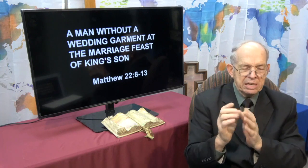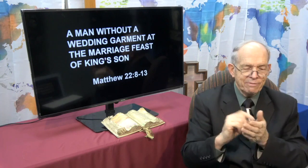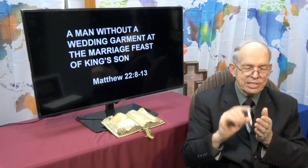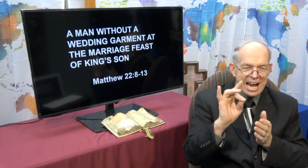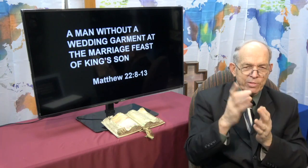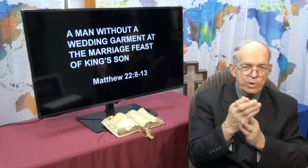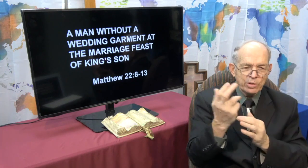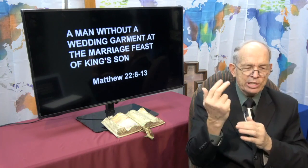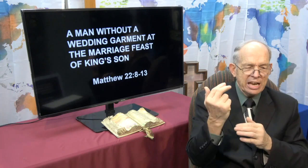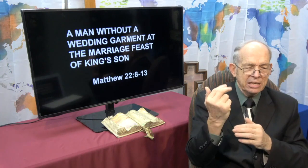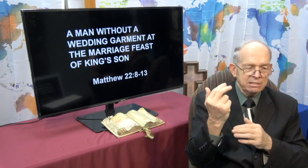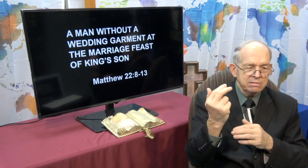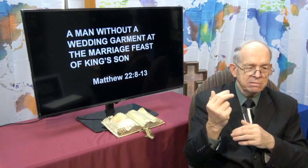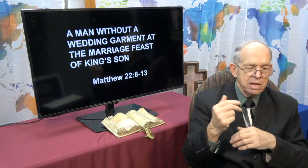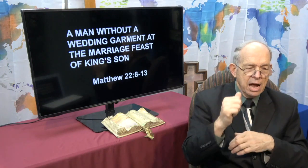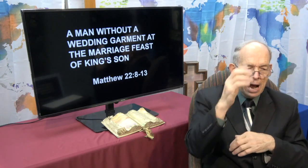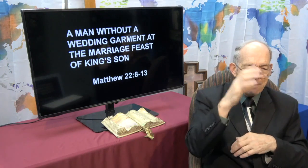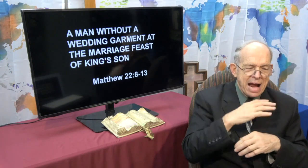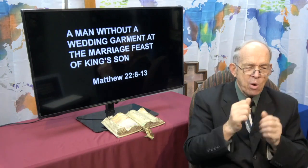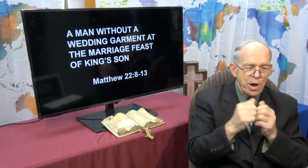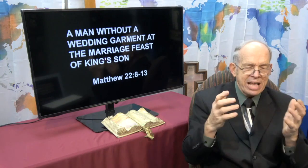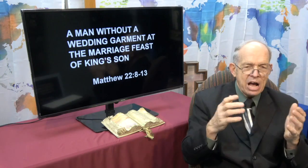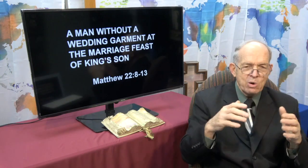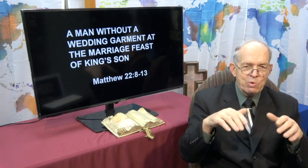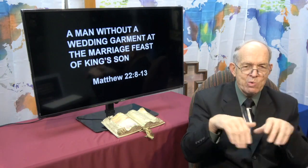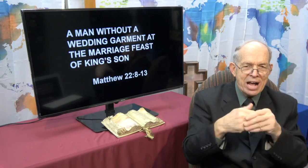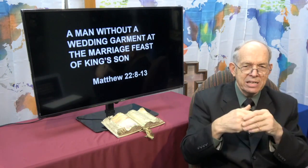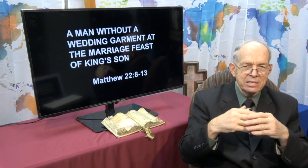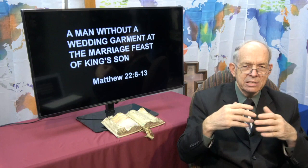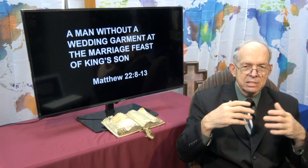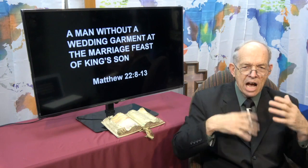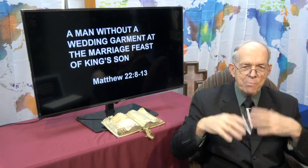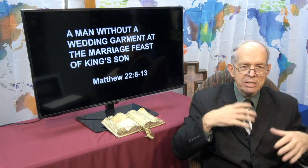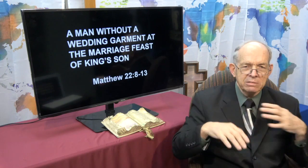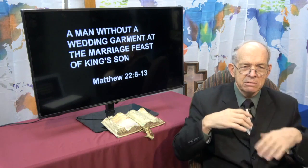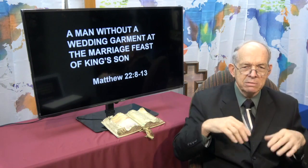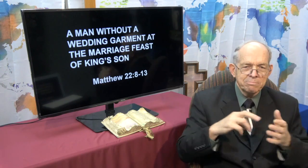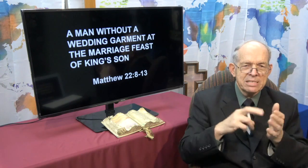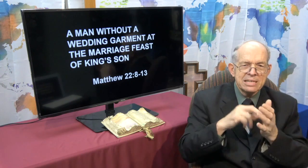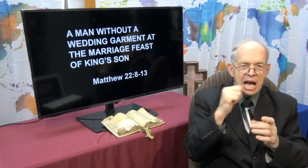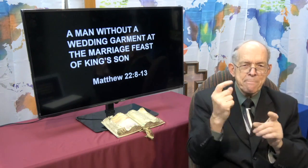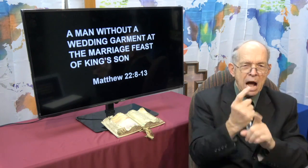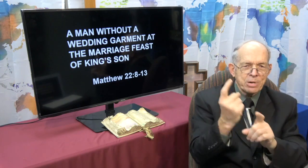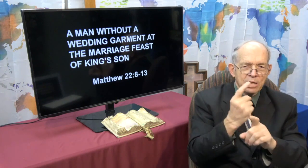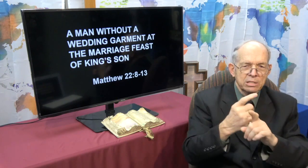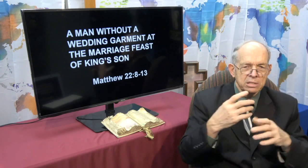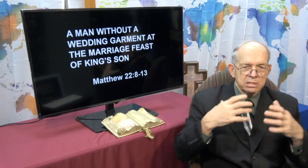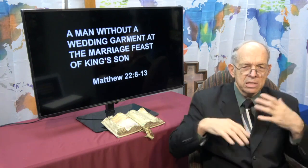Verse 8 through 13. A man without ready common, me not proper